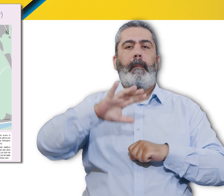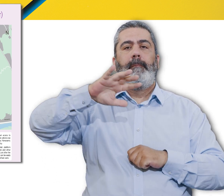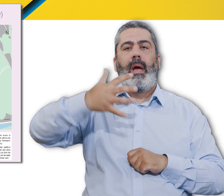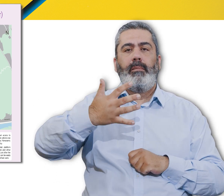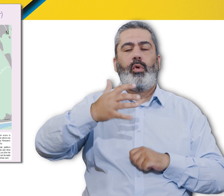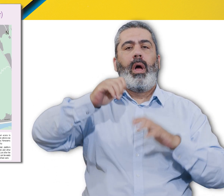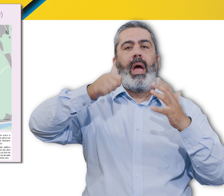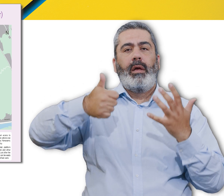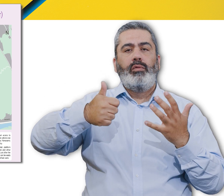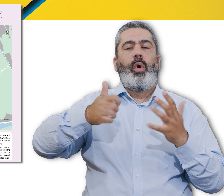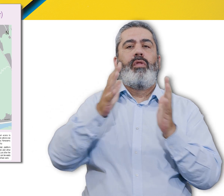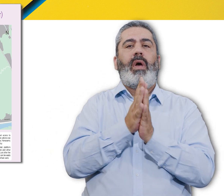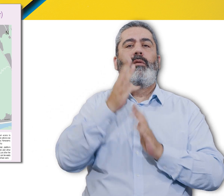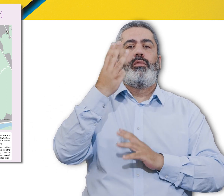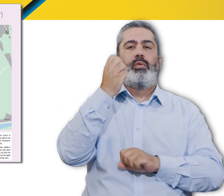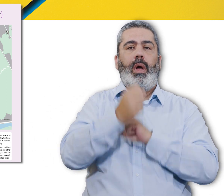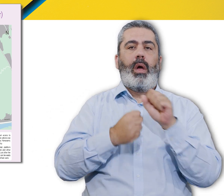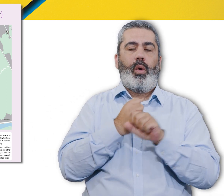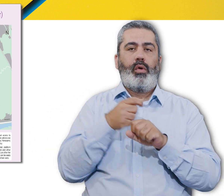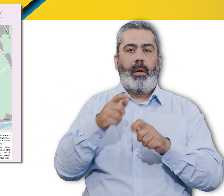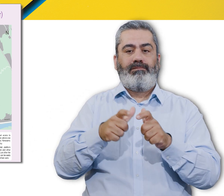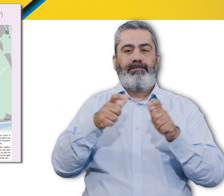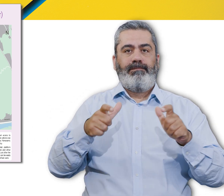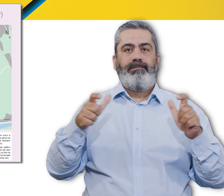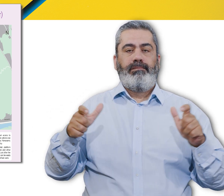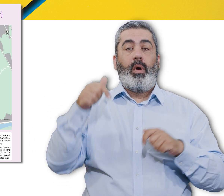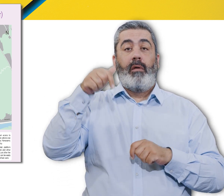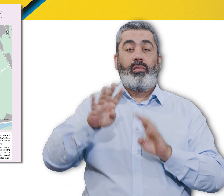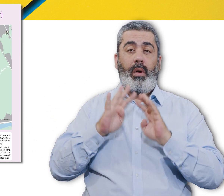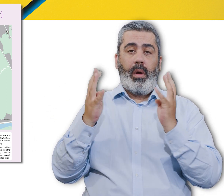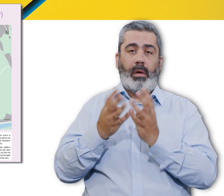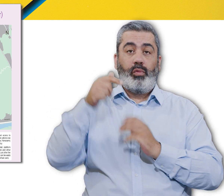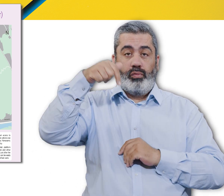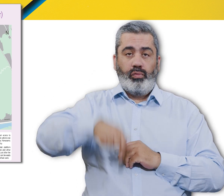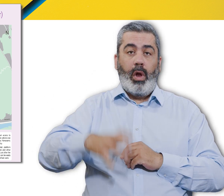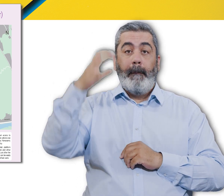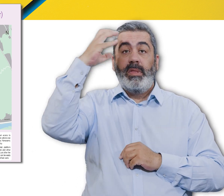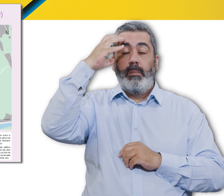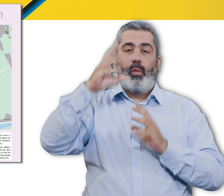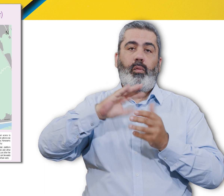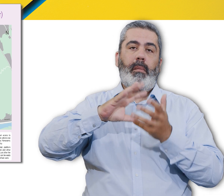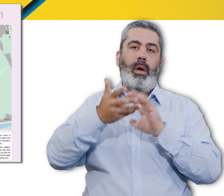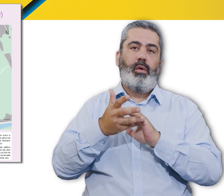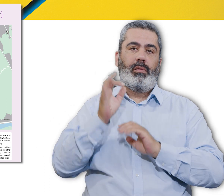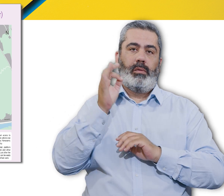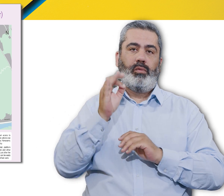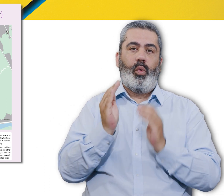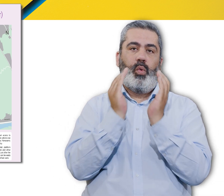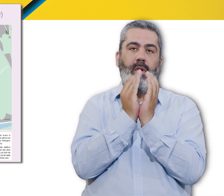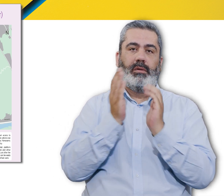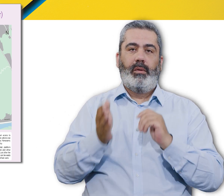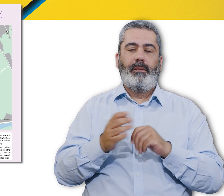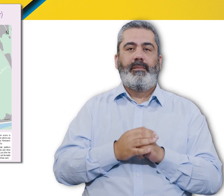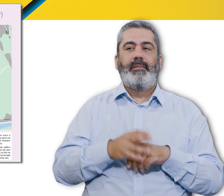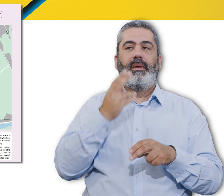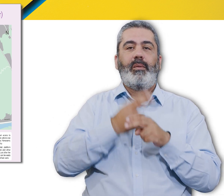under Byzantine conquerors, in the 5th, 6th and 13th centuries. The castle is now a UNESCO World Heritage Site.